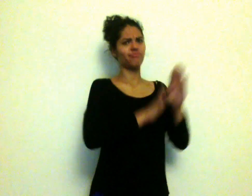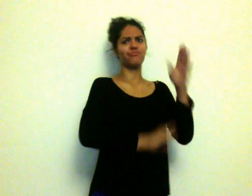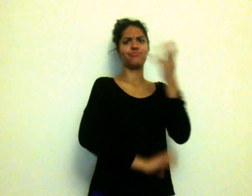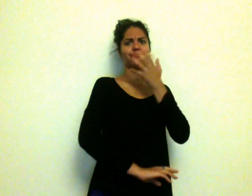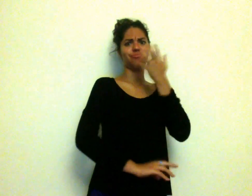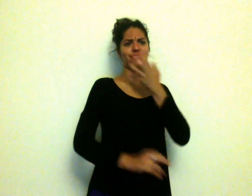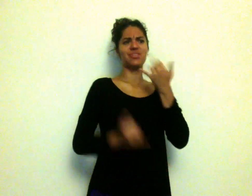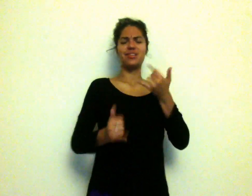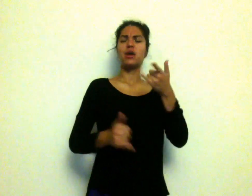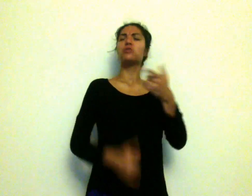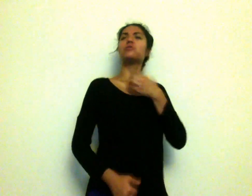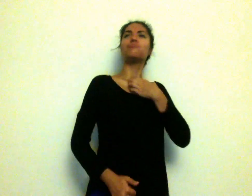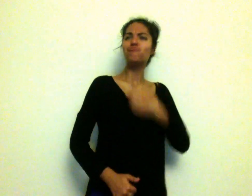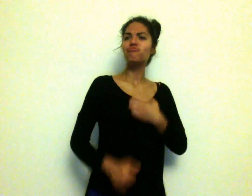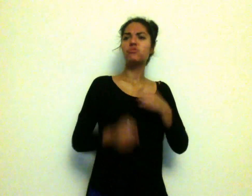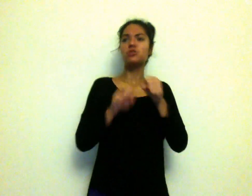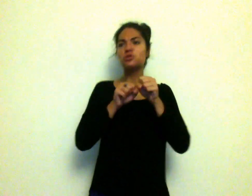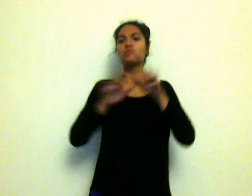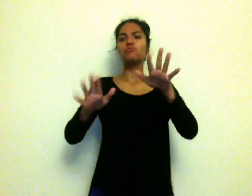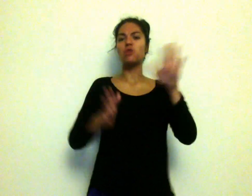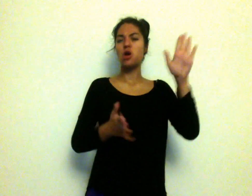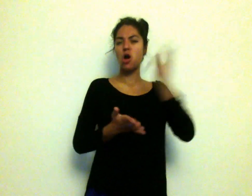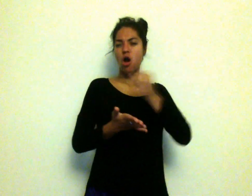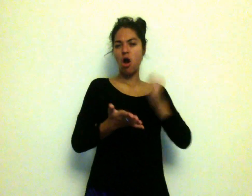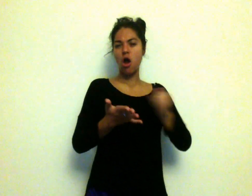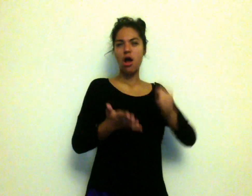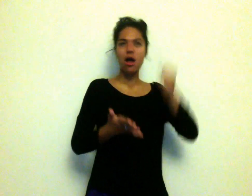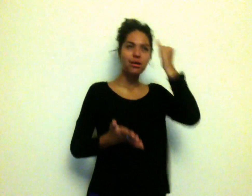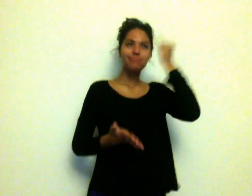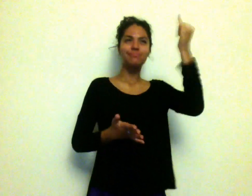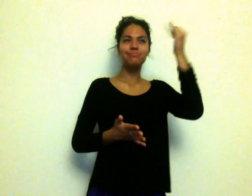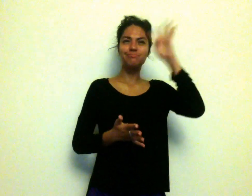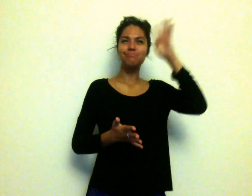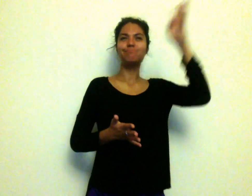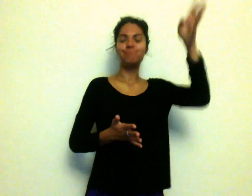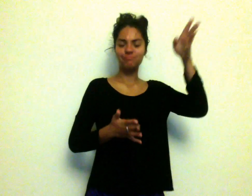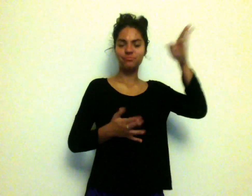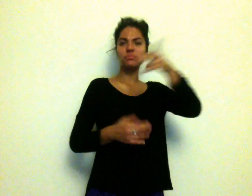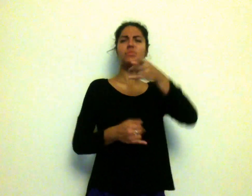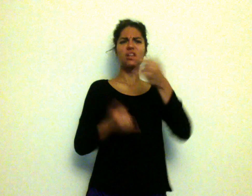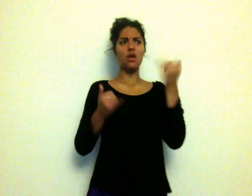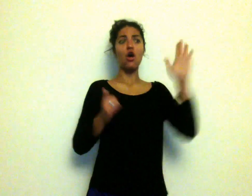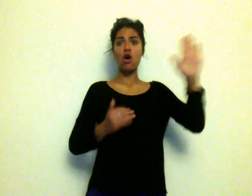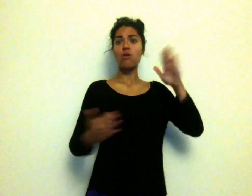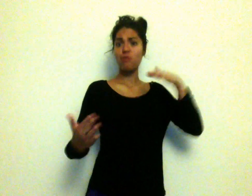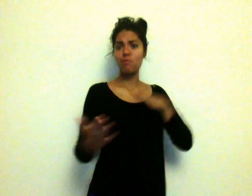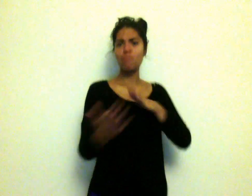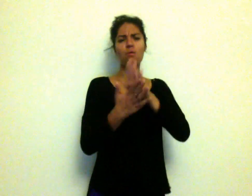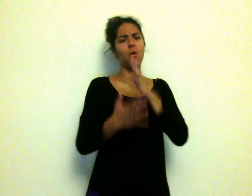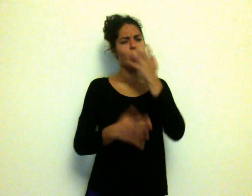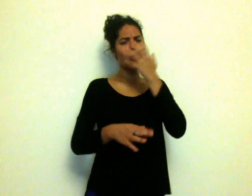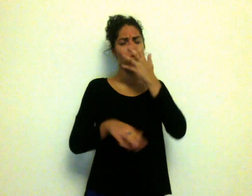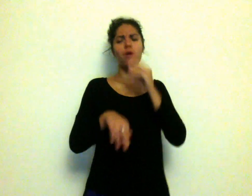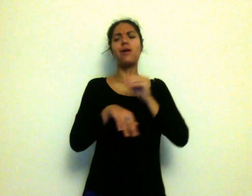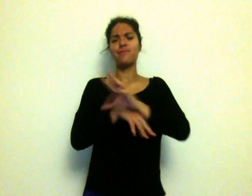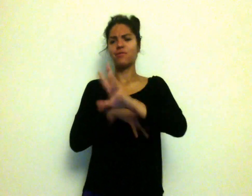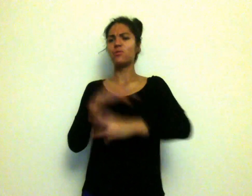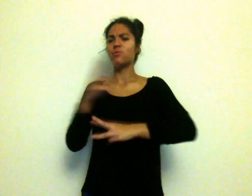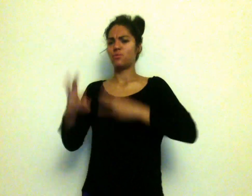artistic expression is a powerfully relevant approach in our time. One of the reasons why I so love the arts and find it